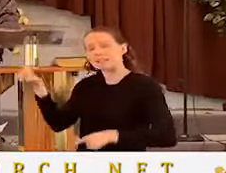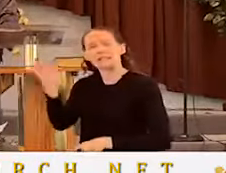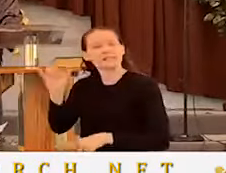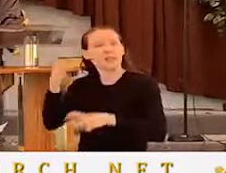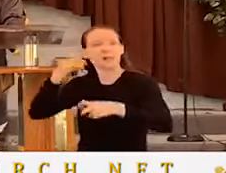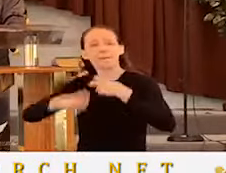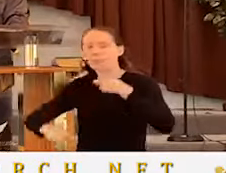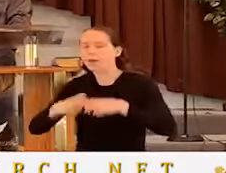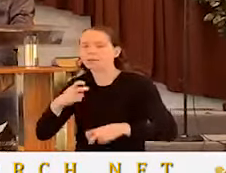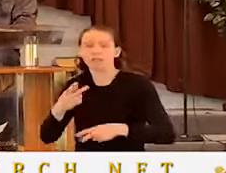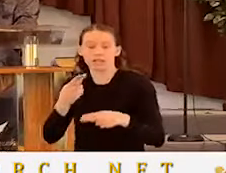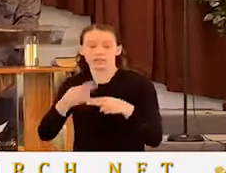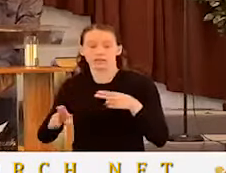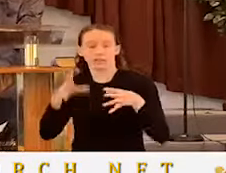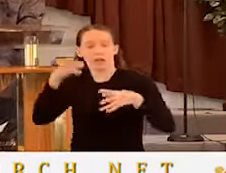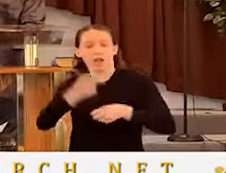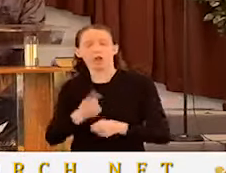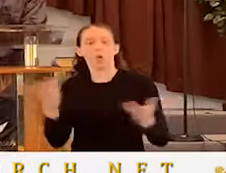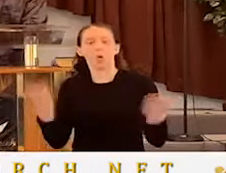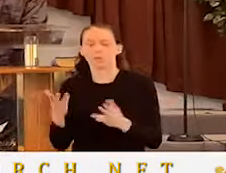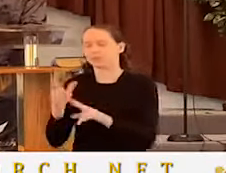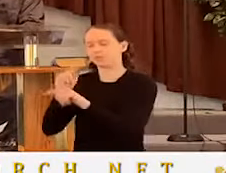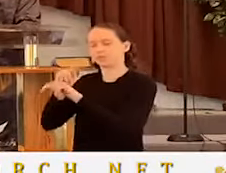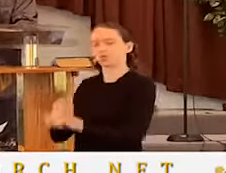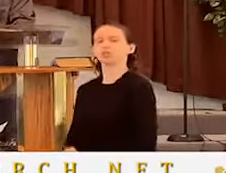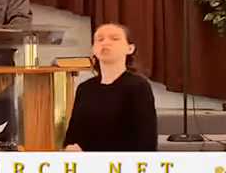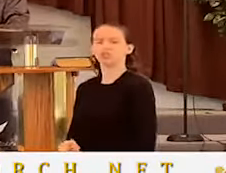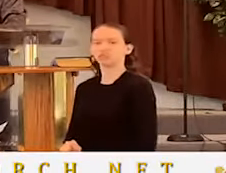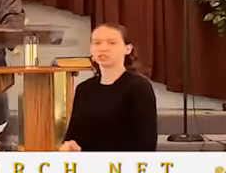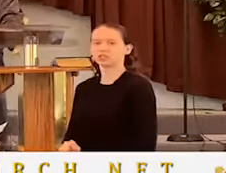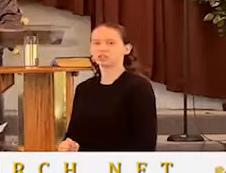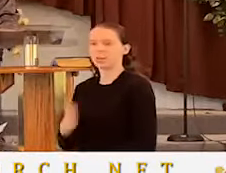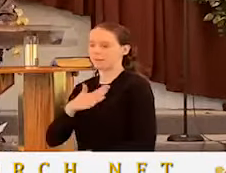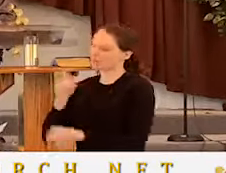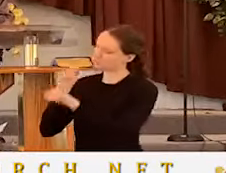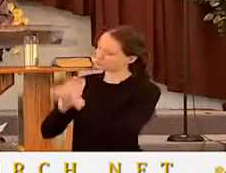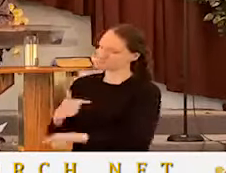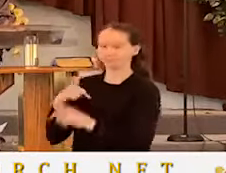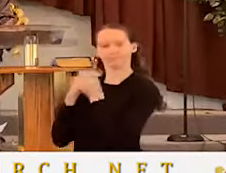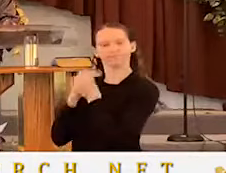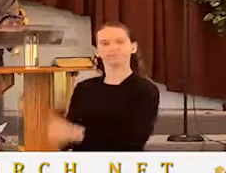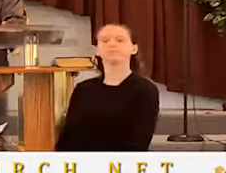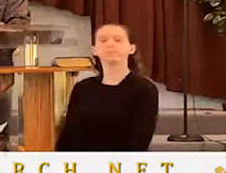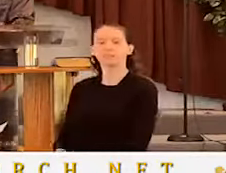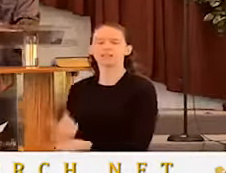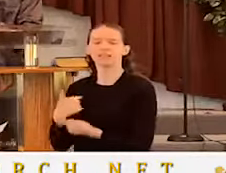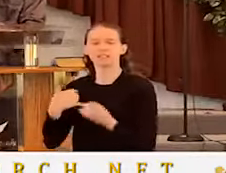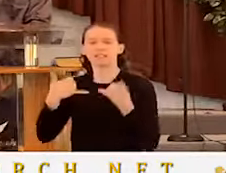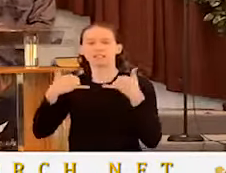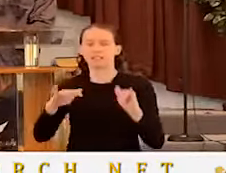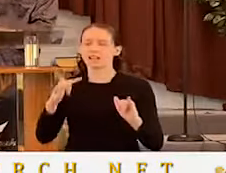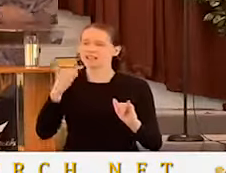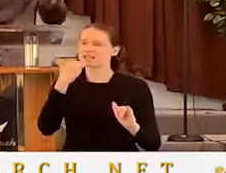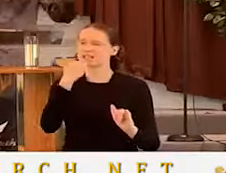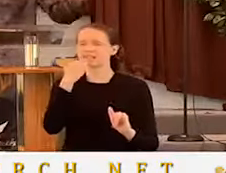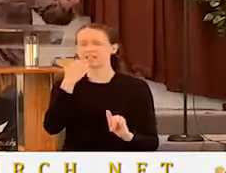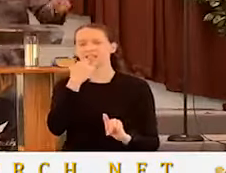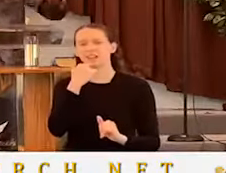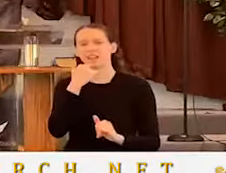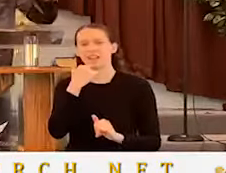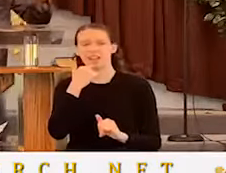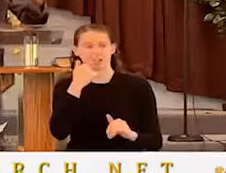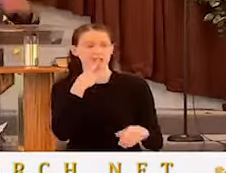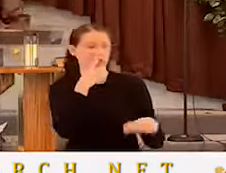issues, which is simply over traditions. We're still arguing not over